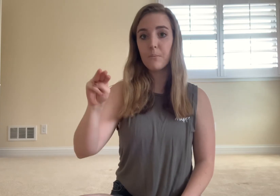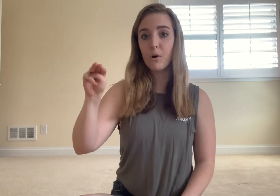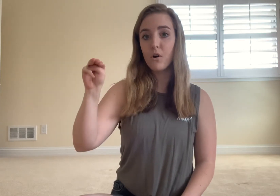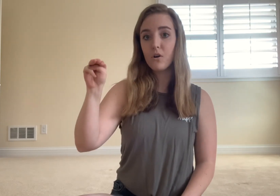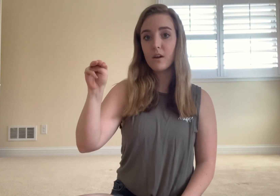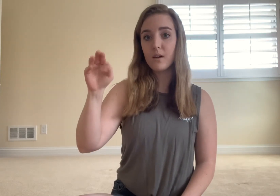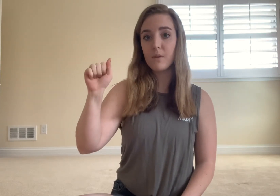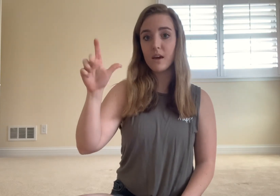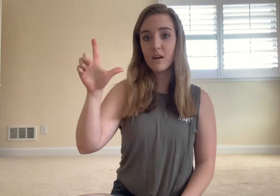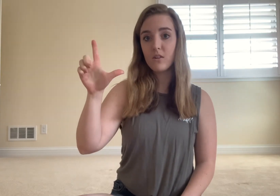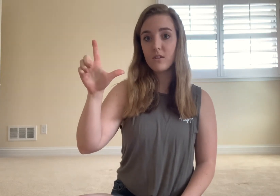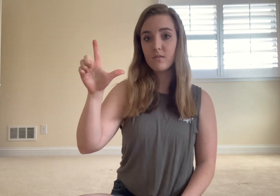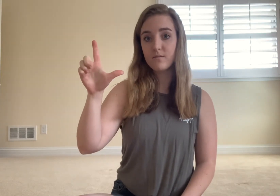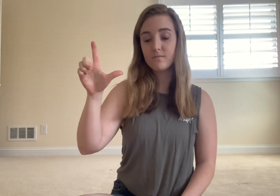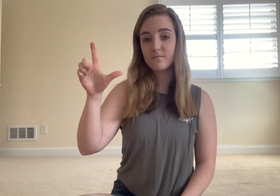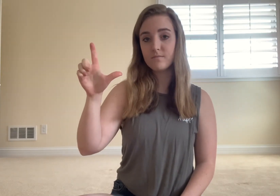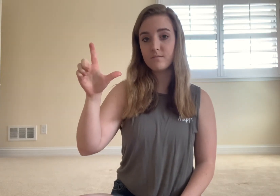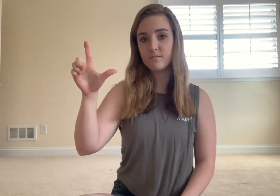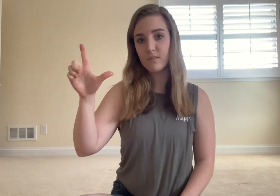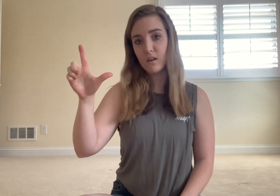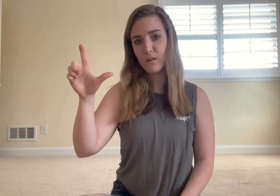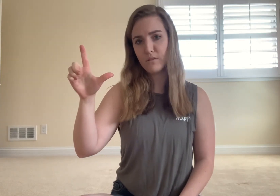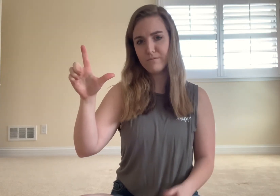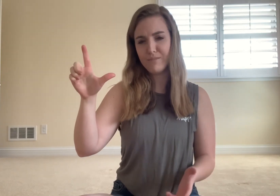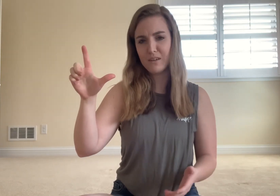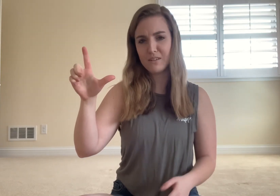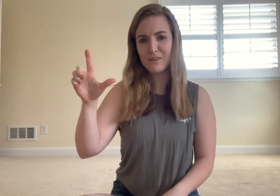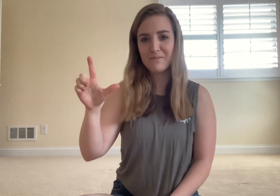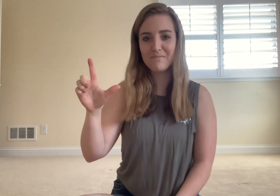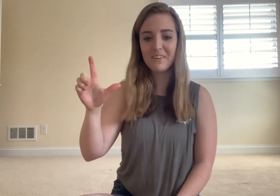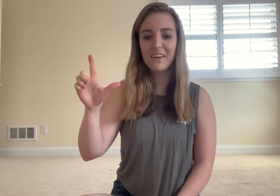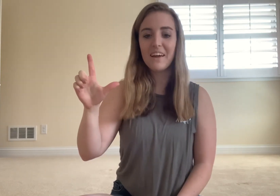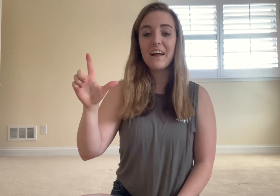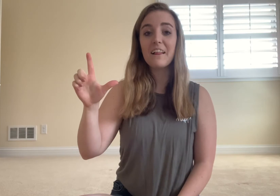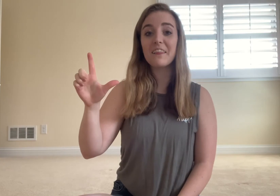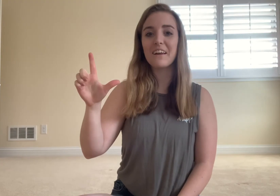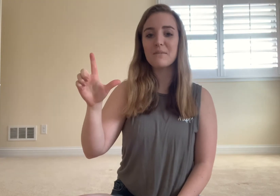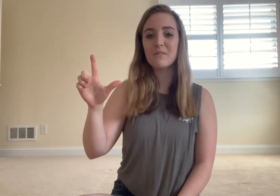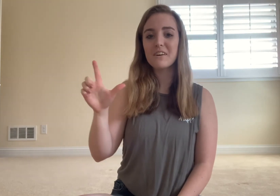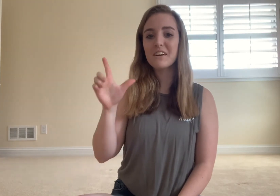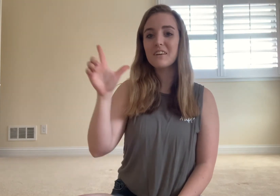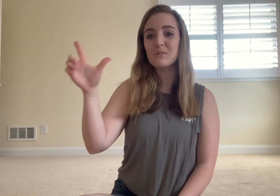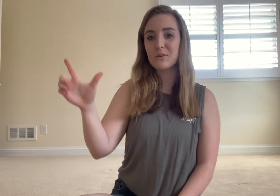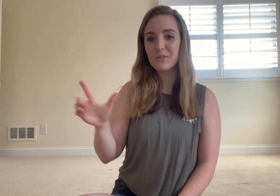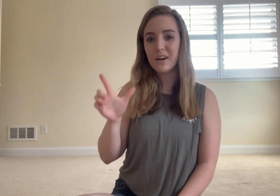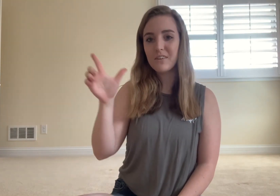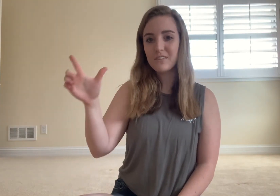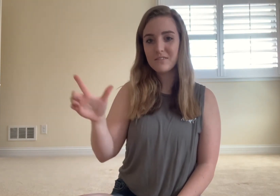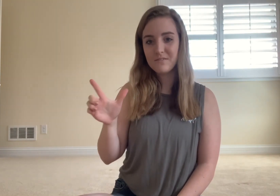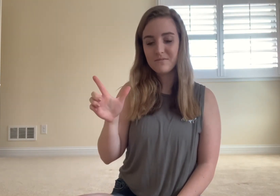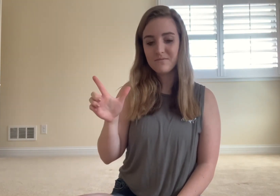Mall, M-A-L. L, I guess. Library, you circle out.